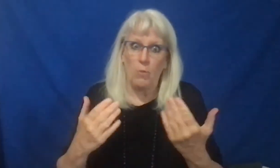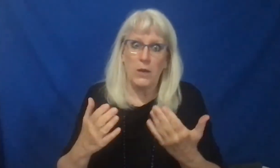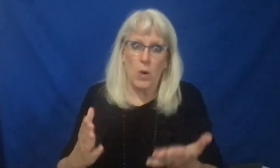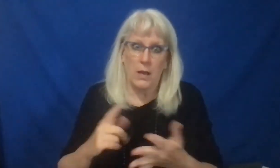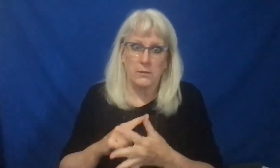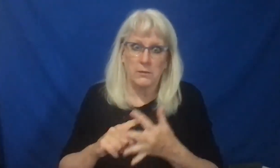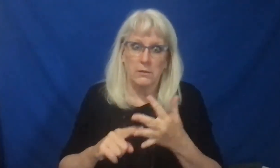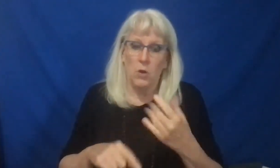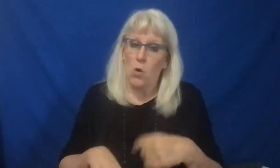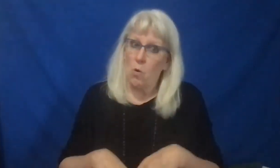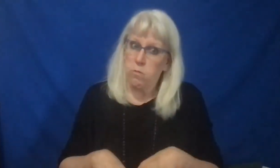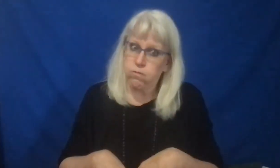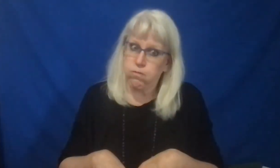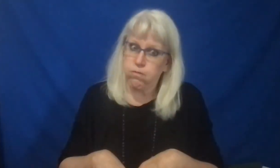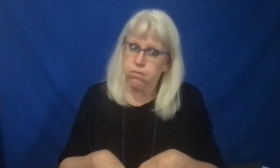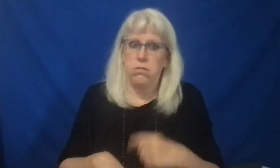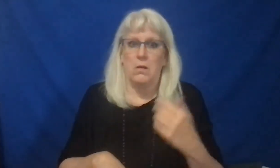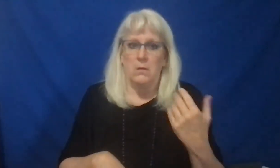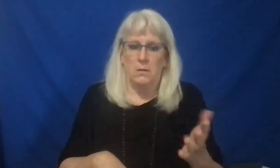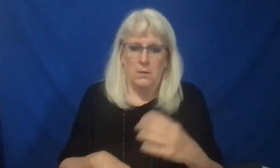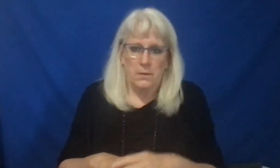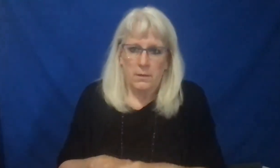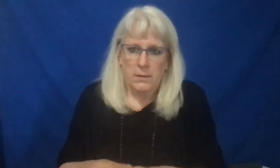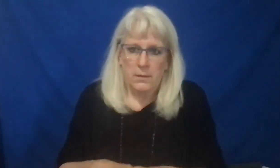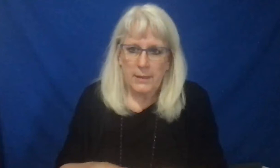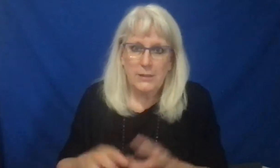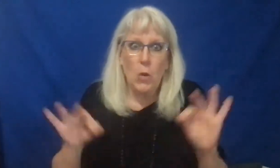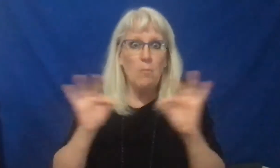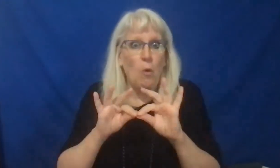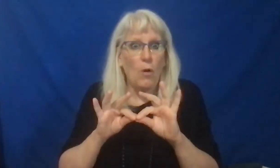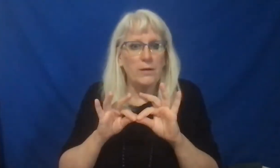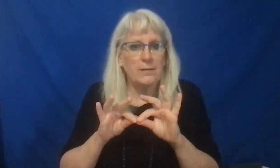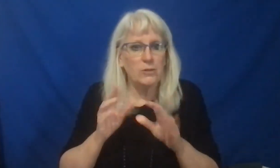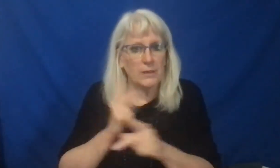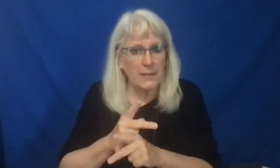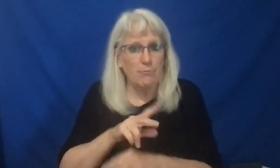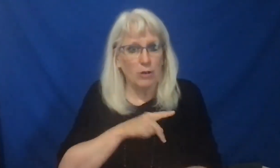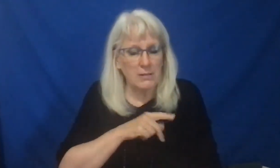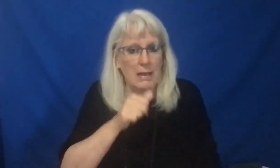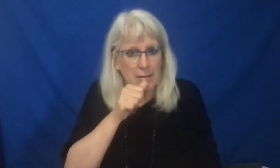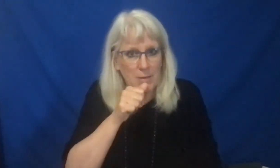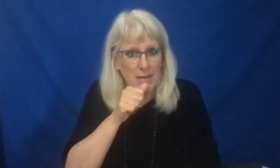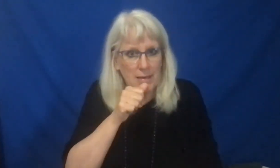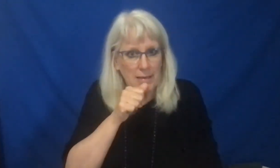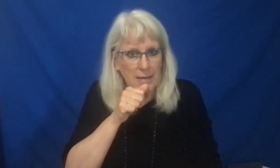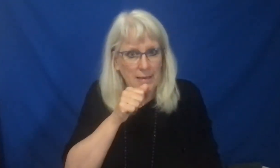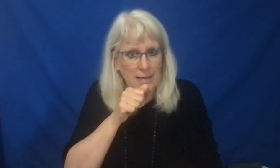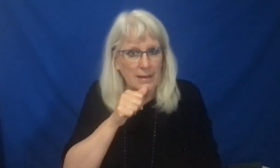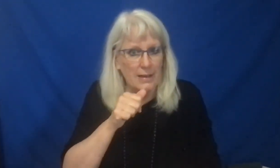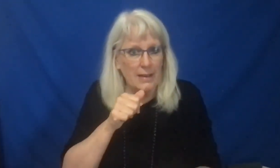easy, and just how important it is to maintain personal anonymity at all of these levels. As